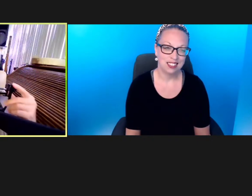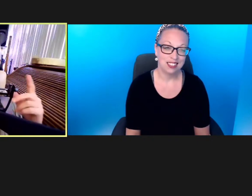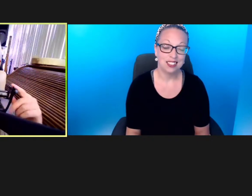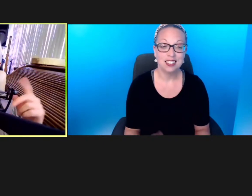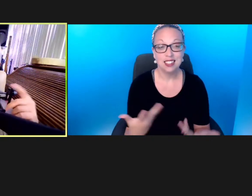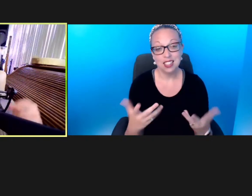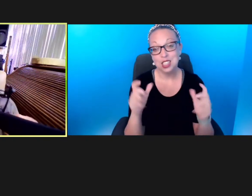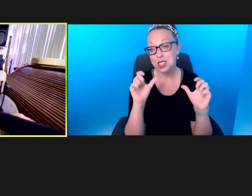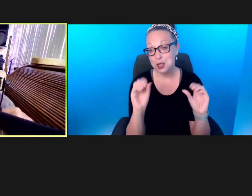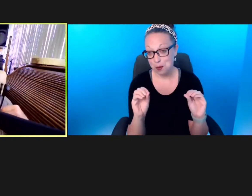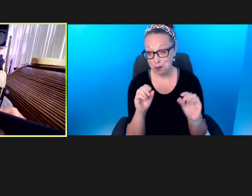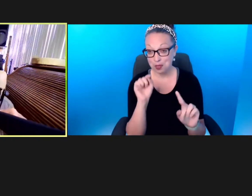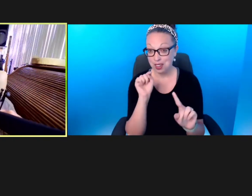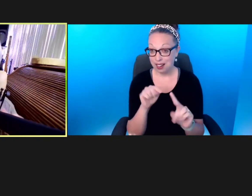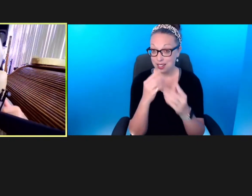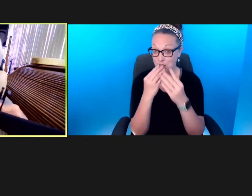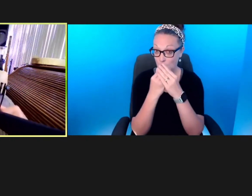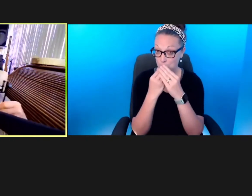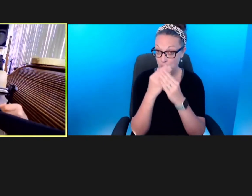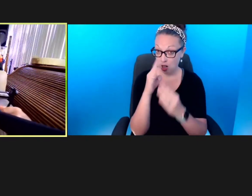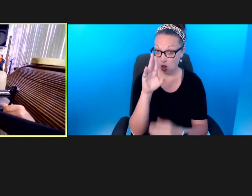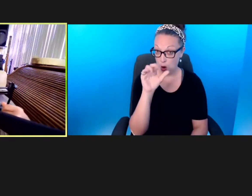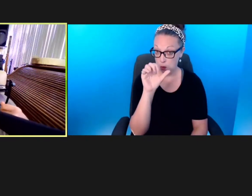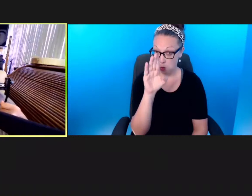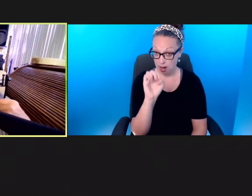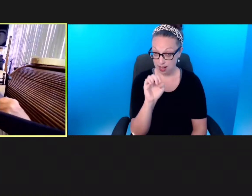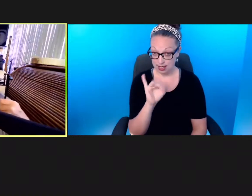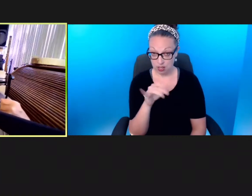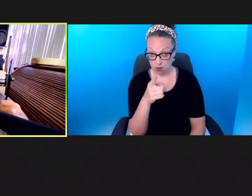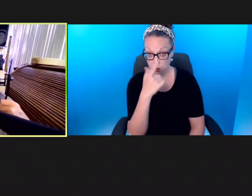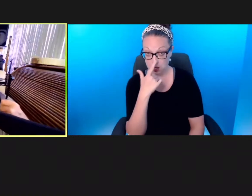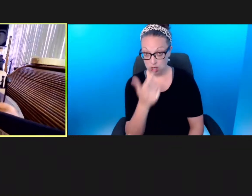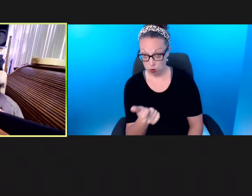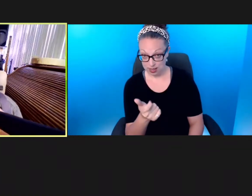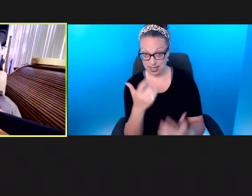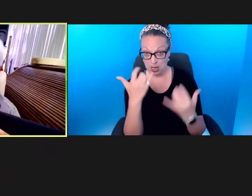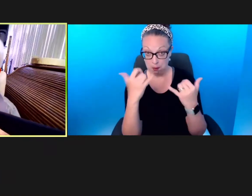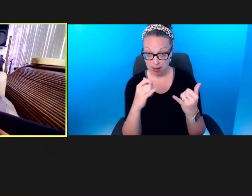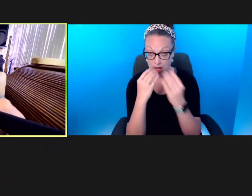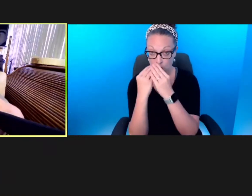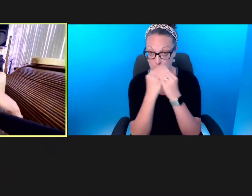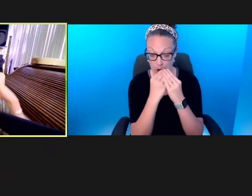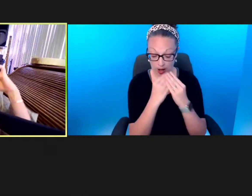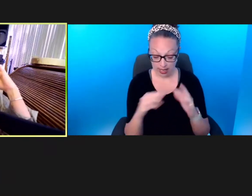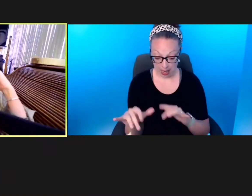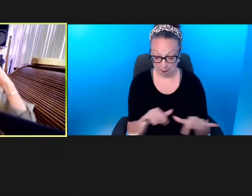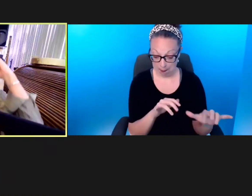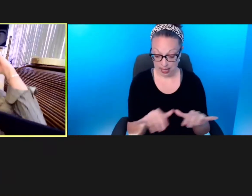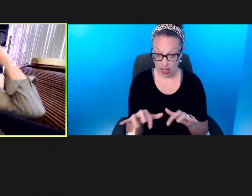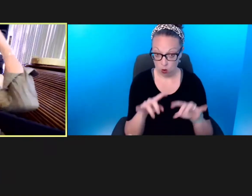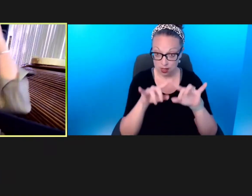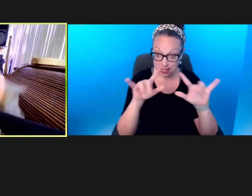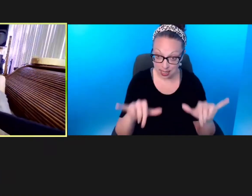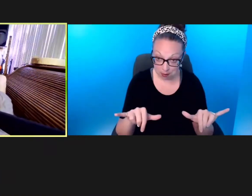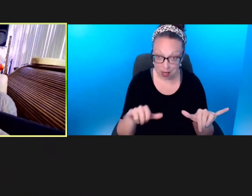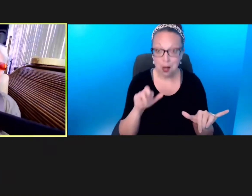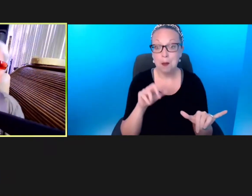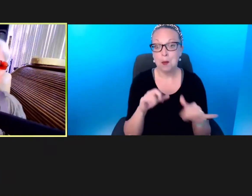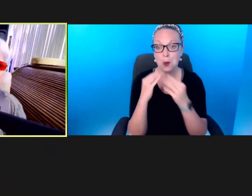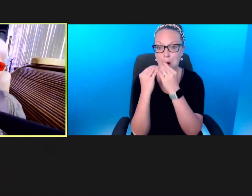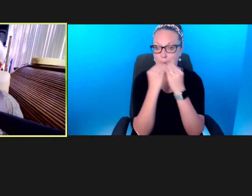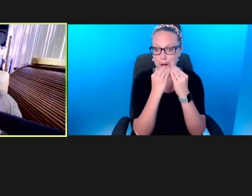So these harmonica braces, if you're interested in playing harmonica and piano, or harmonica